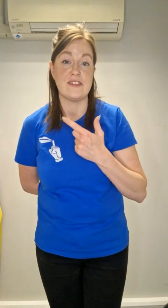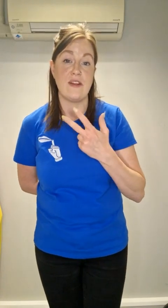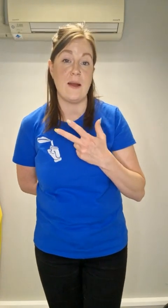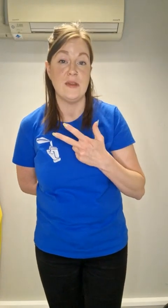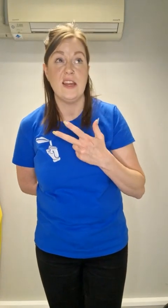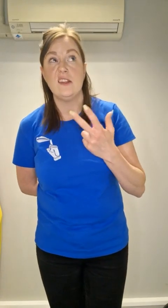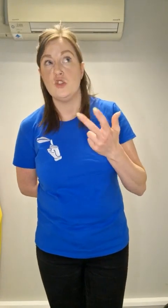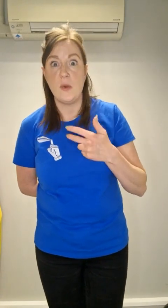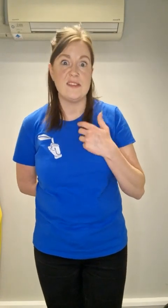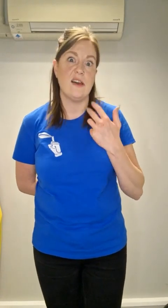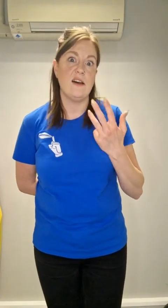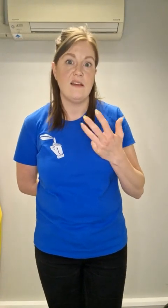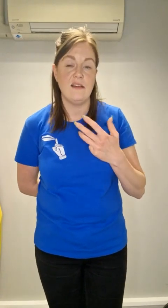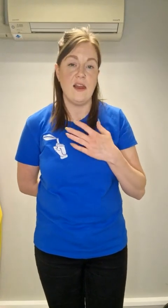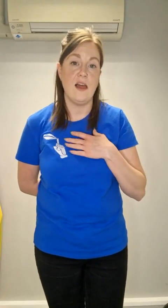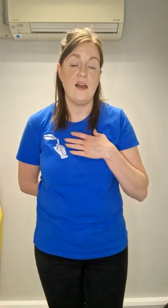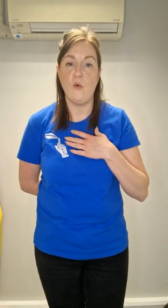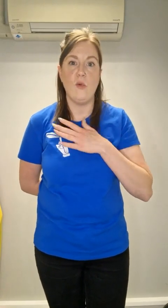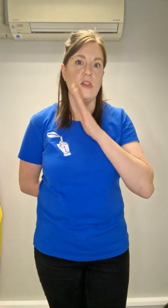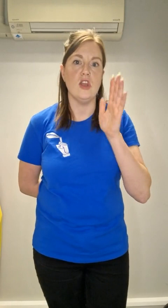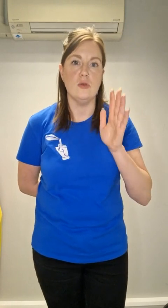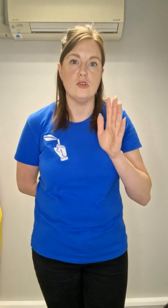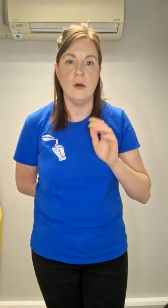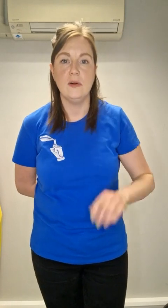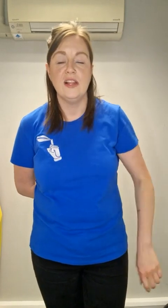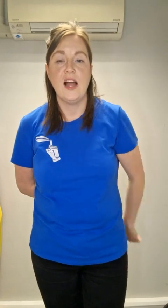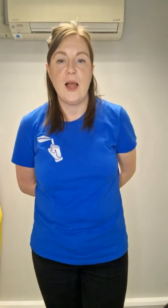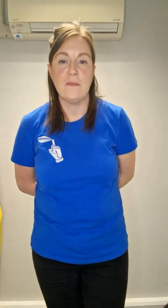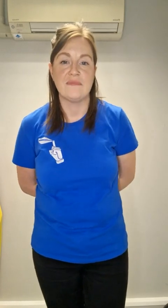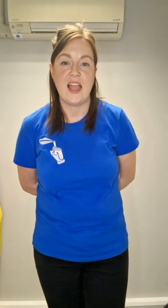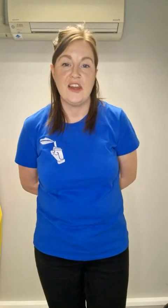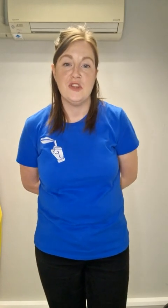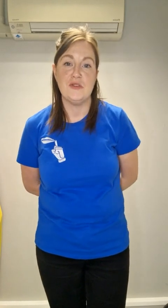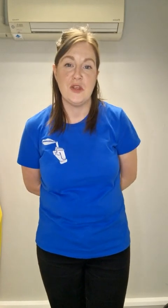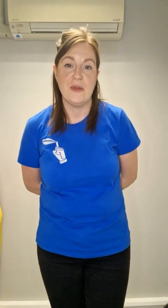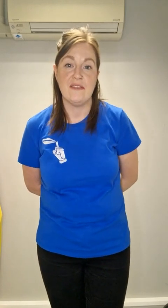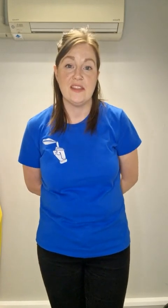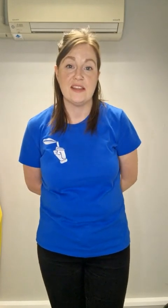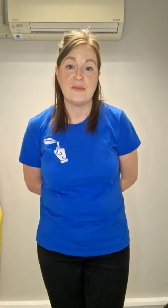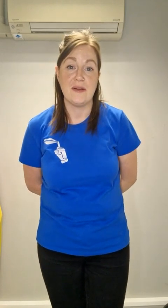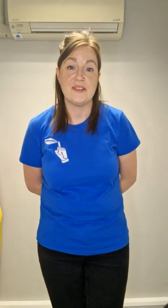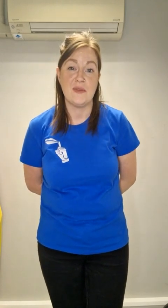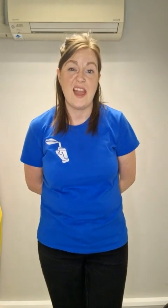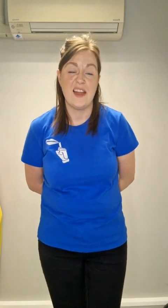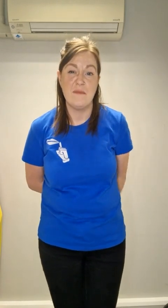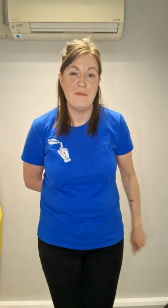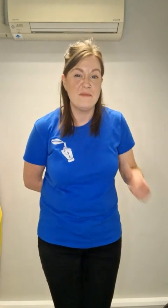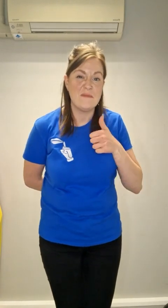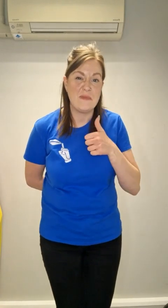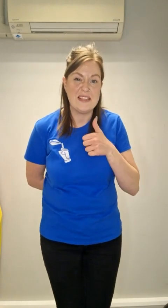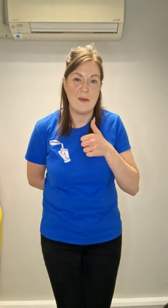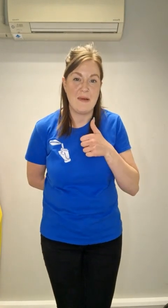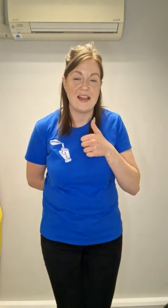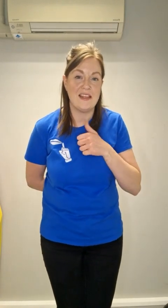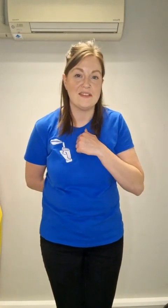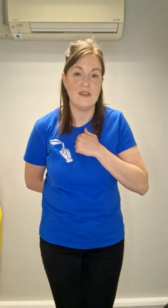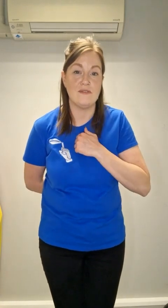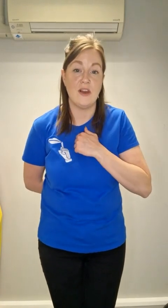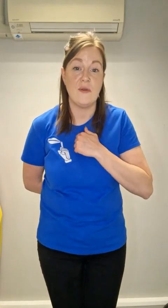Instagram, Twitter, all the usual, and YouTube and everything as well. So yeah, please come back and give us a little follow.